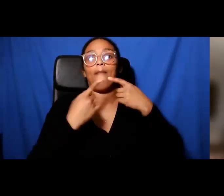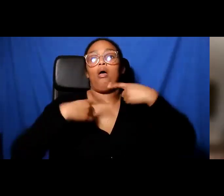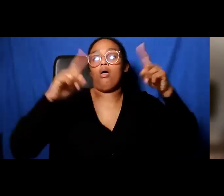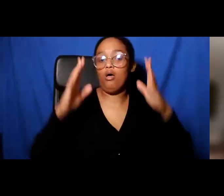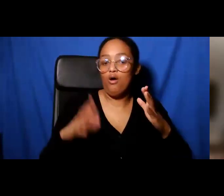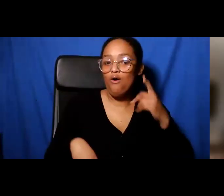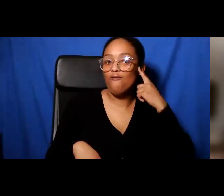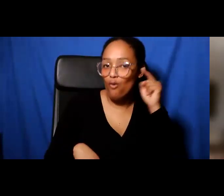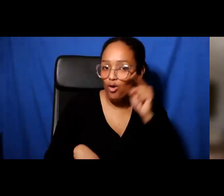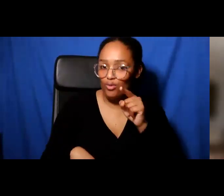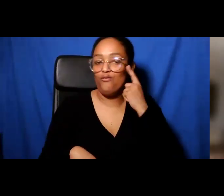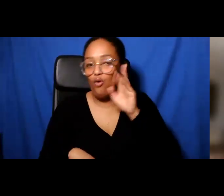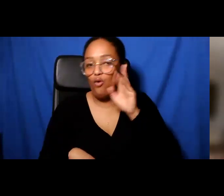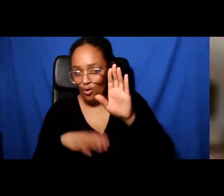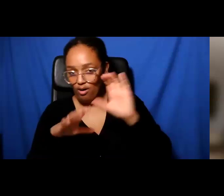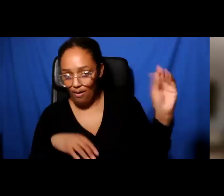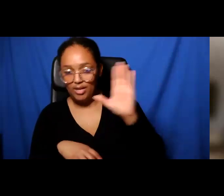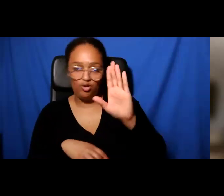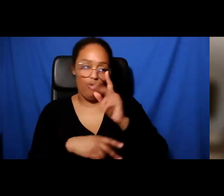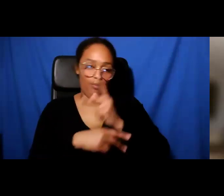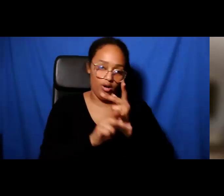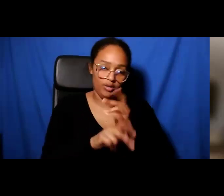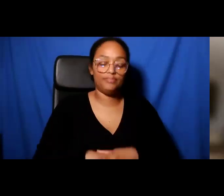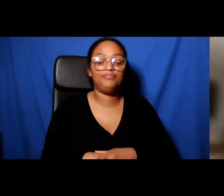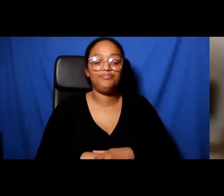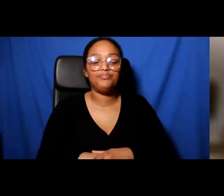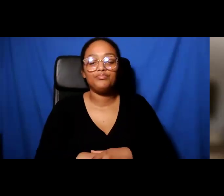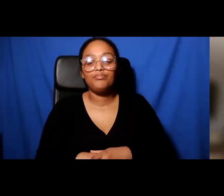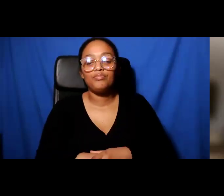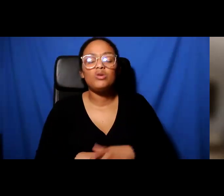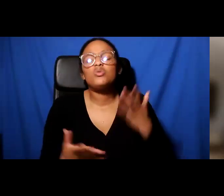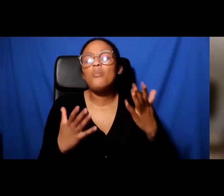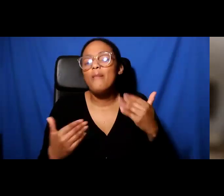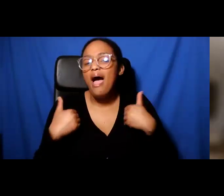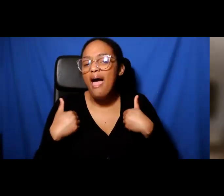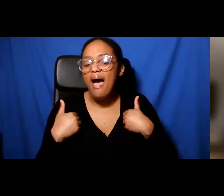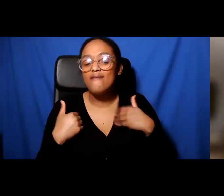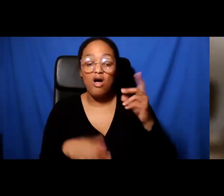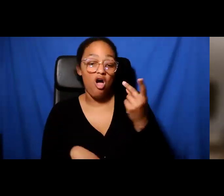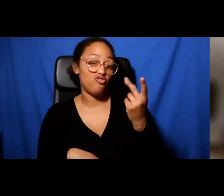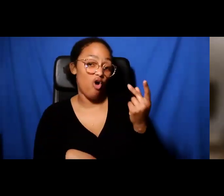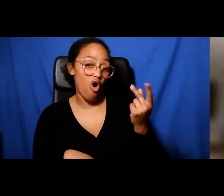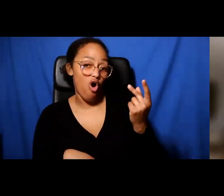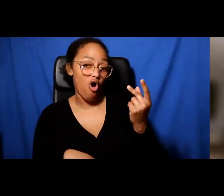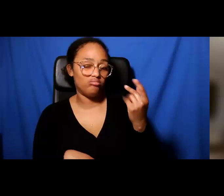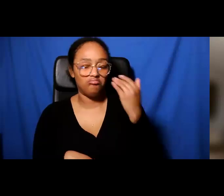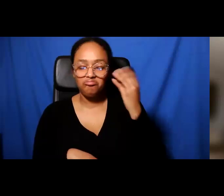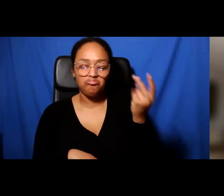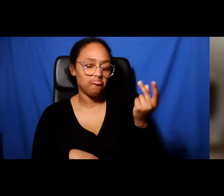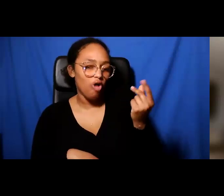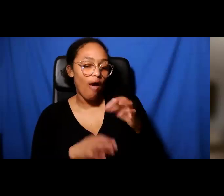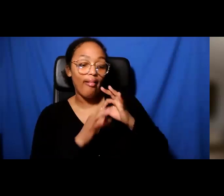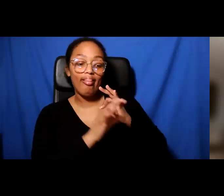let me give you another example. Let's say I have a digital dog leash or dog collar that detects your dog's stress levels and